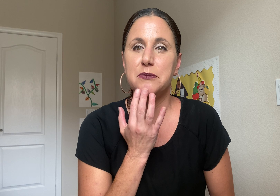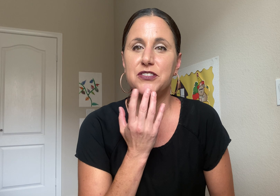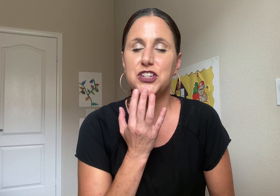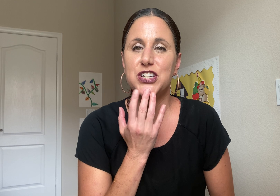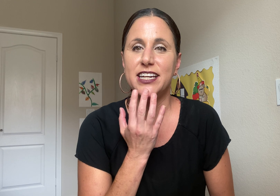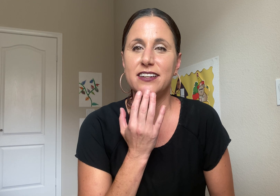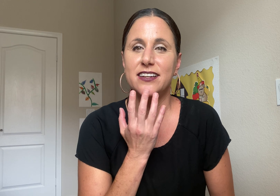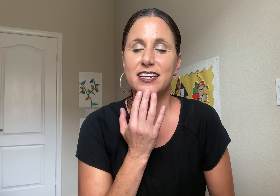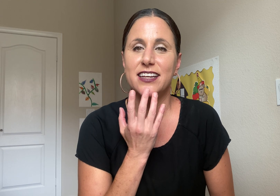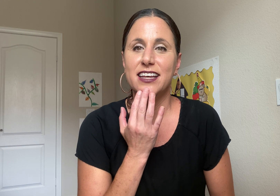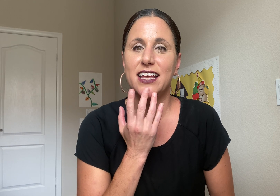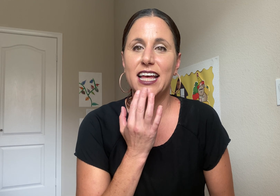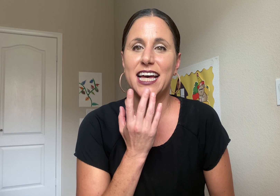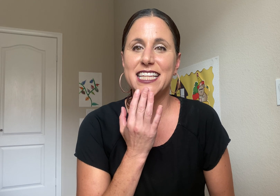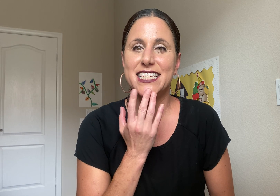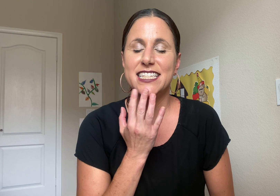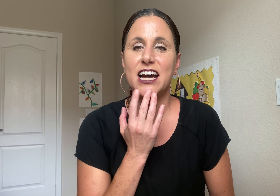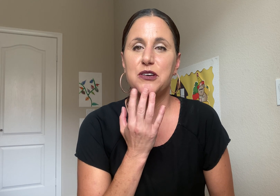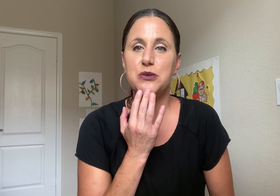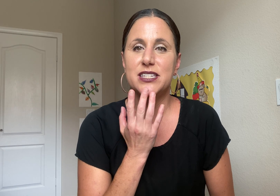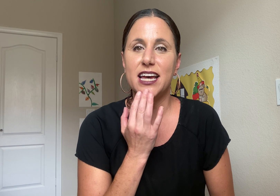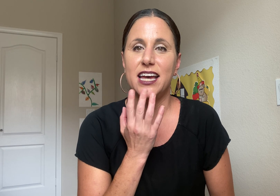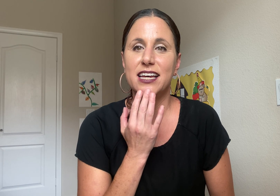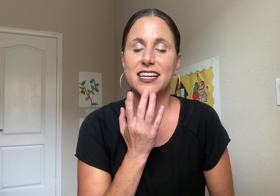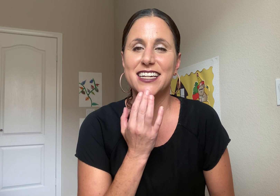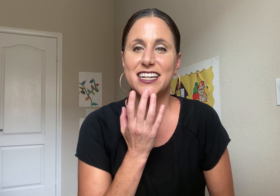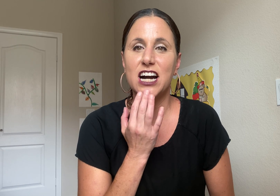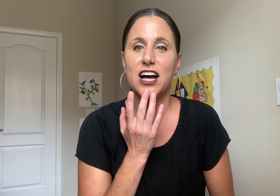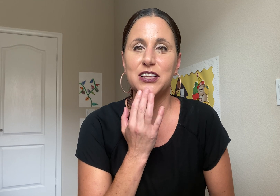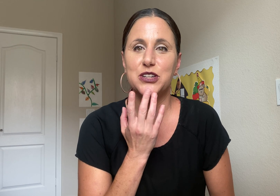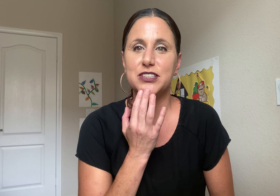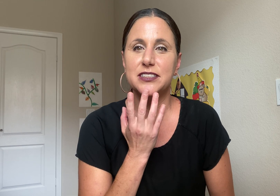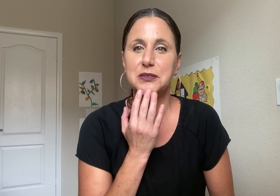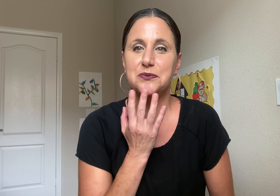of your chin, and this is how you say colors.